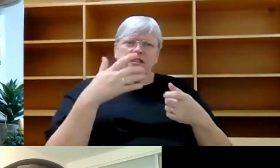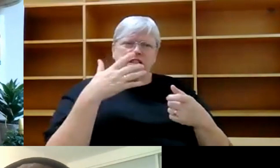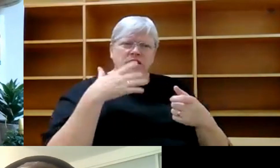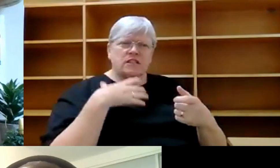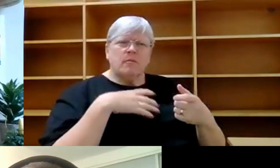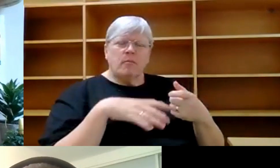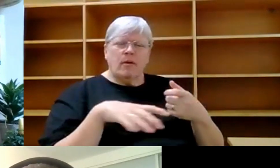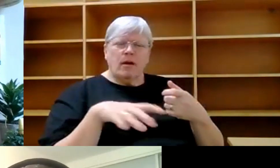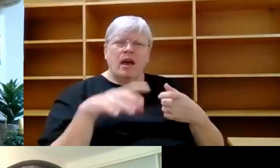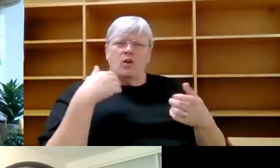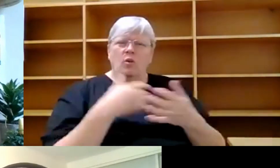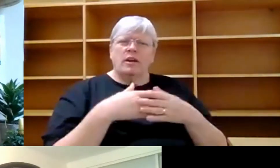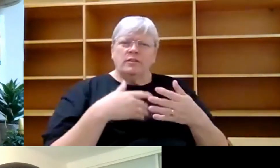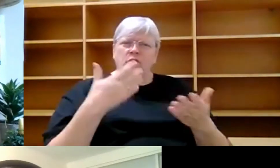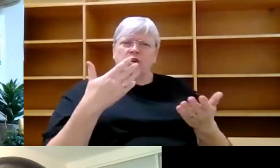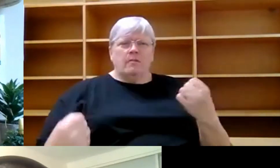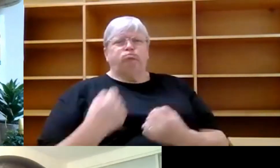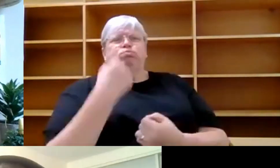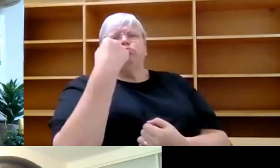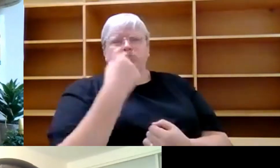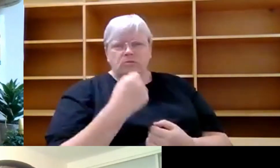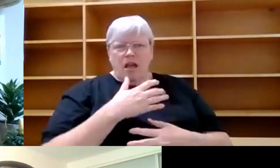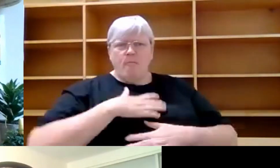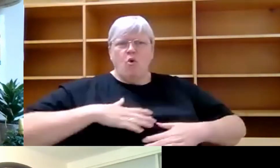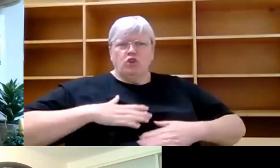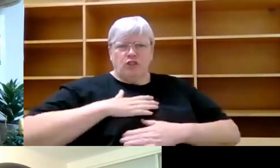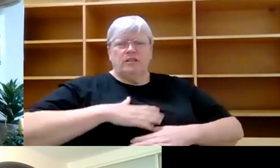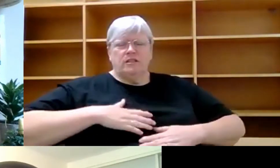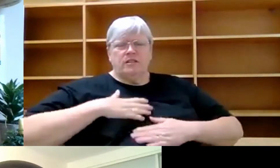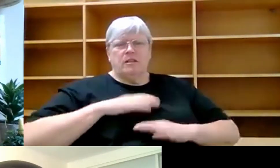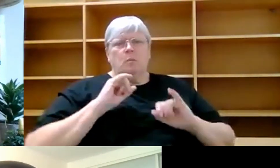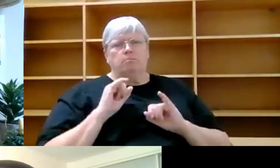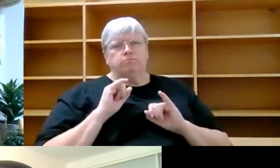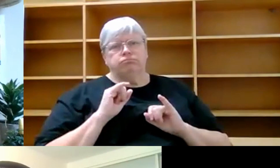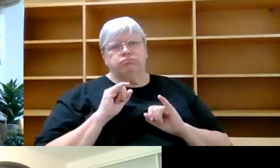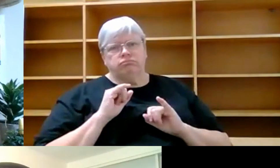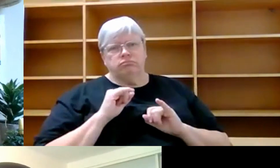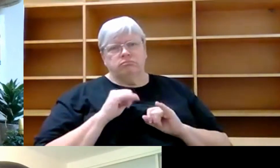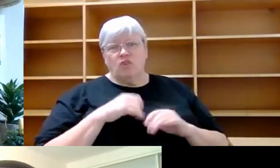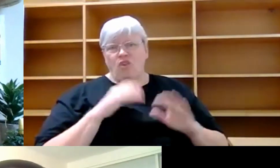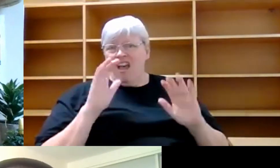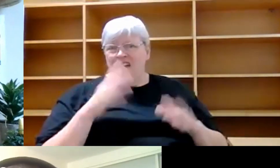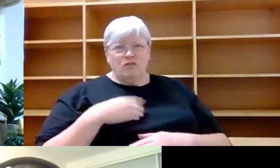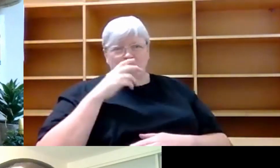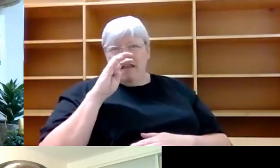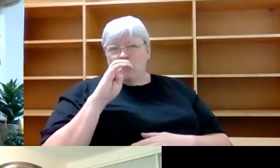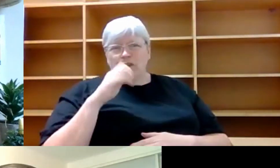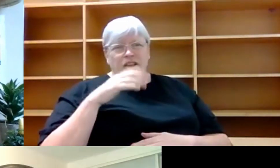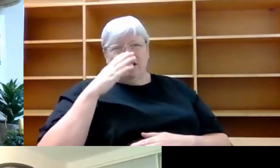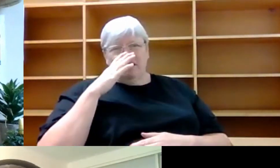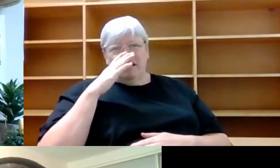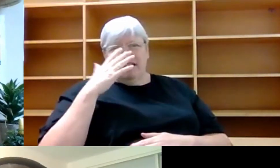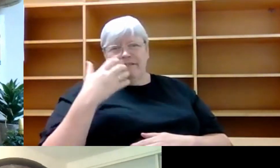uppercut to the emotions for anyone who reads this. And you don't have to be 14, 15. You could be 85, 86 and